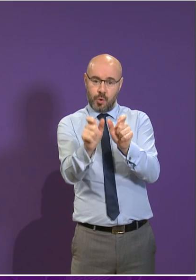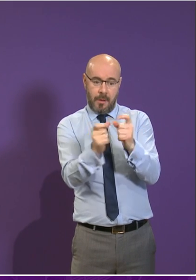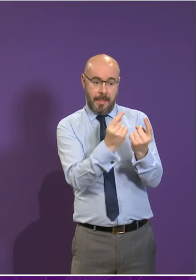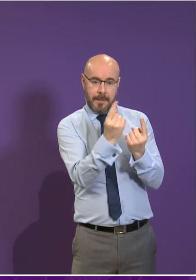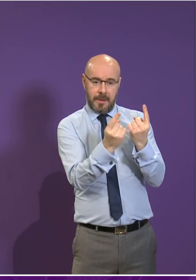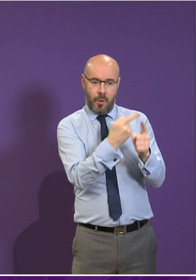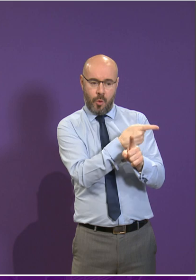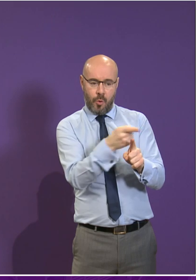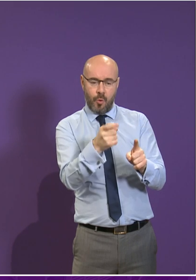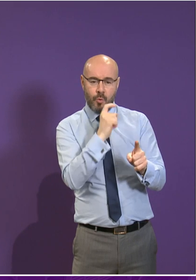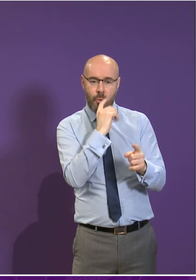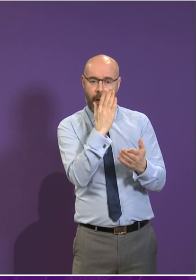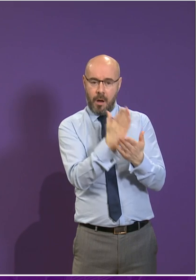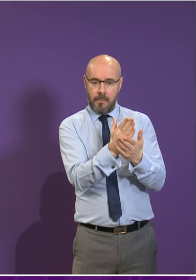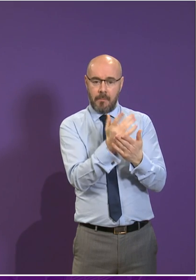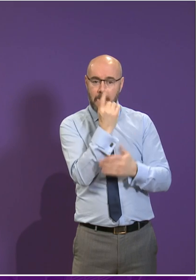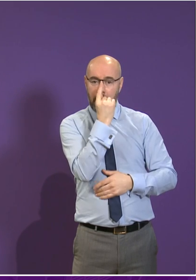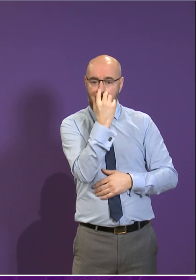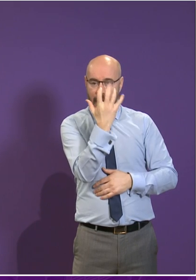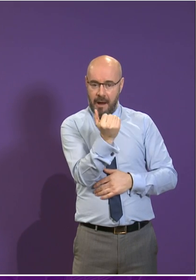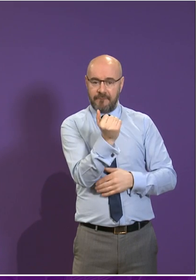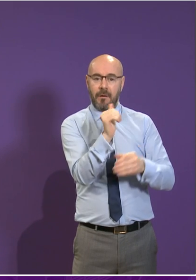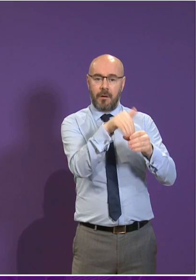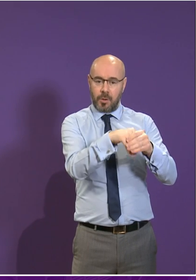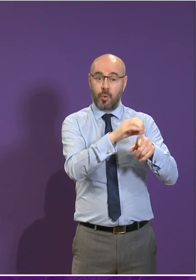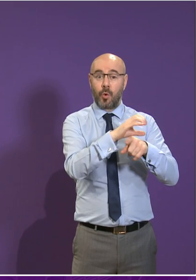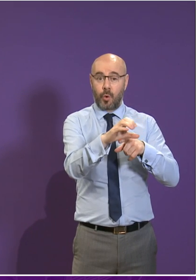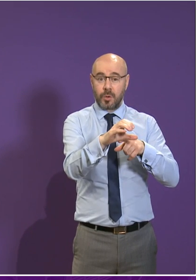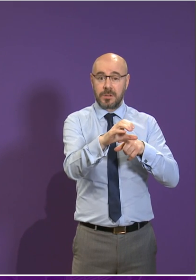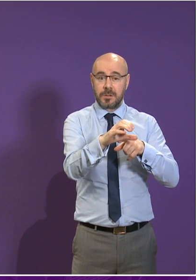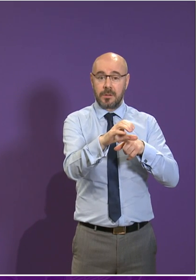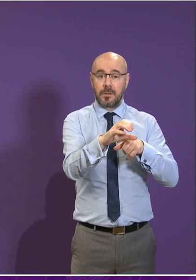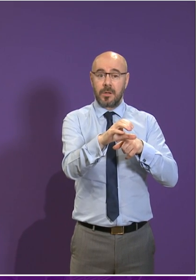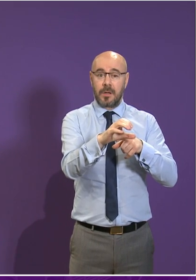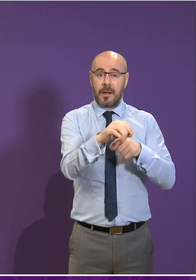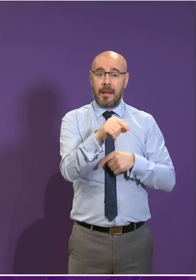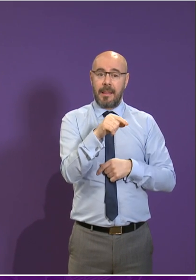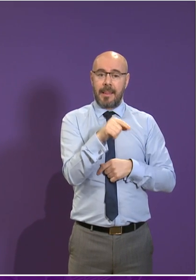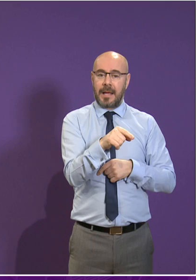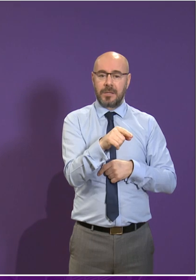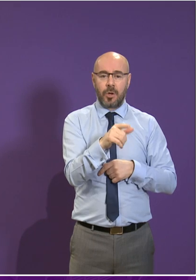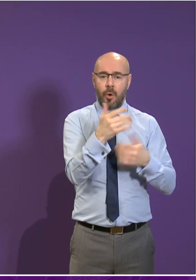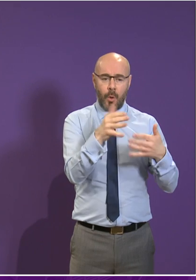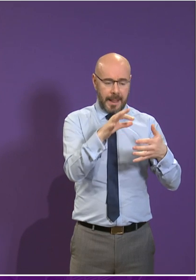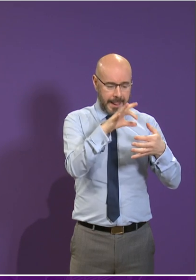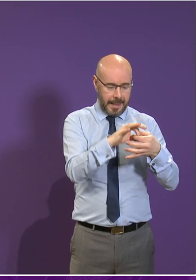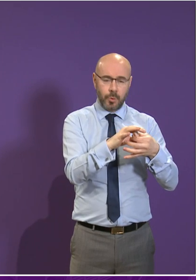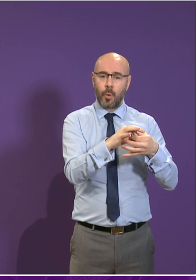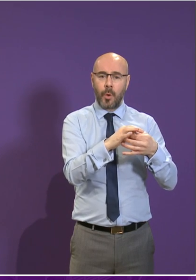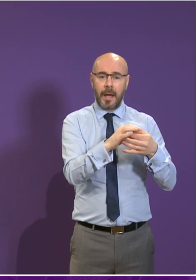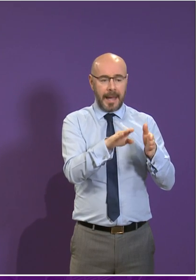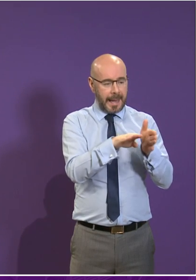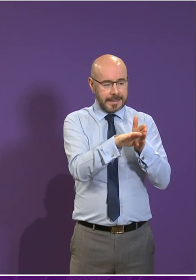best potential get onto these courses. And that, as I've talked about earlier, is about more than just exam results. It